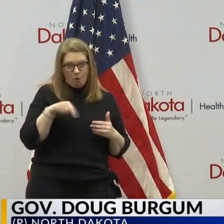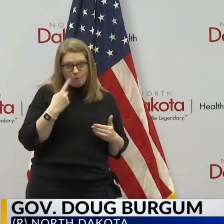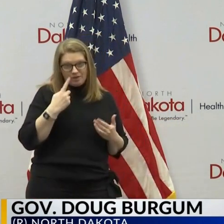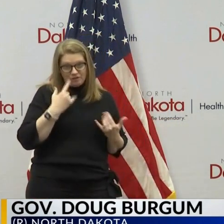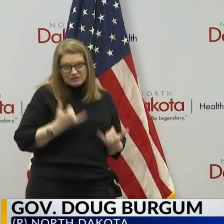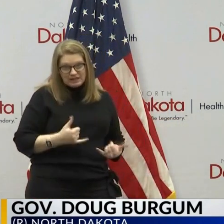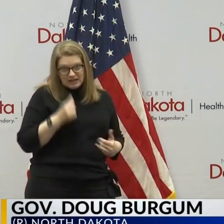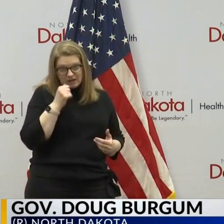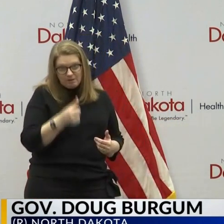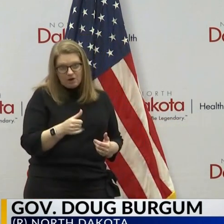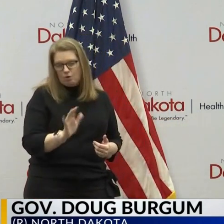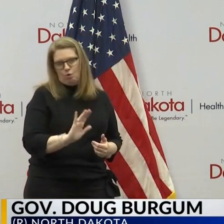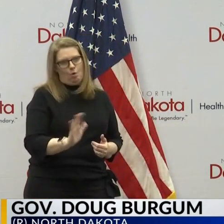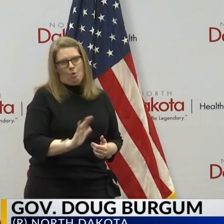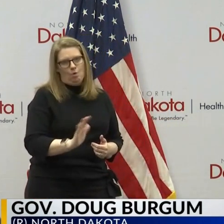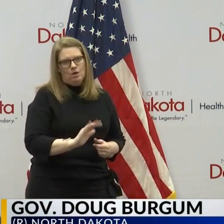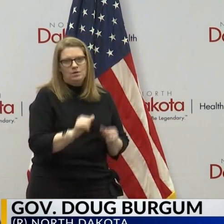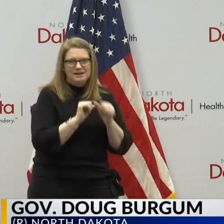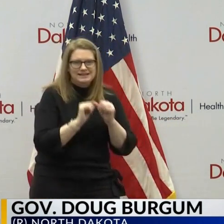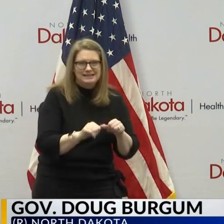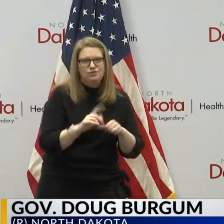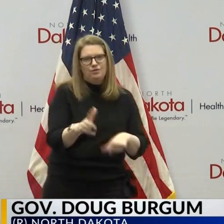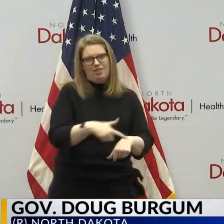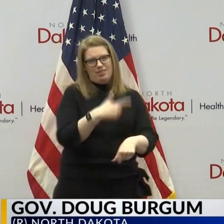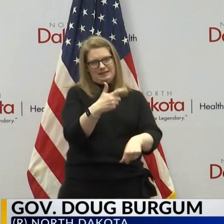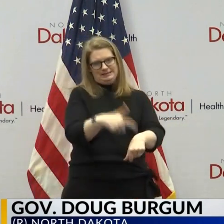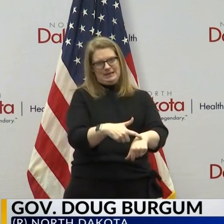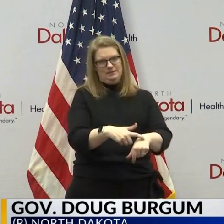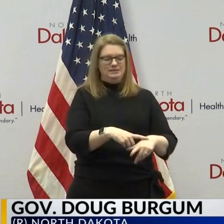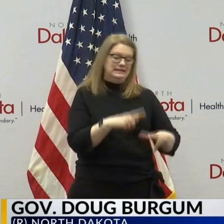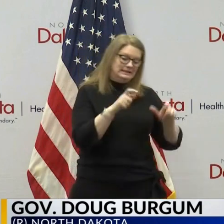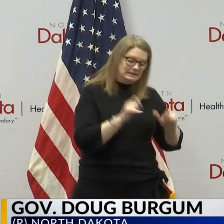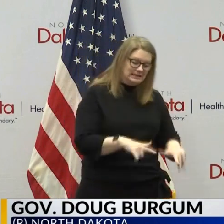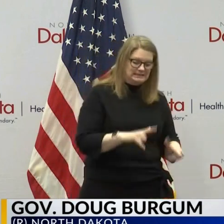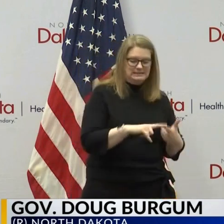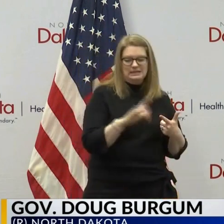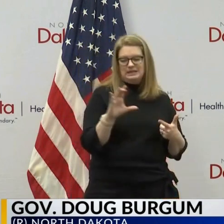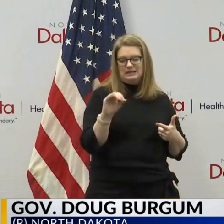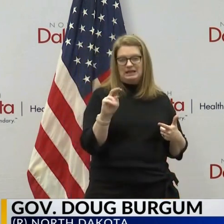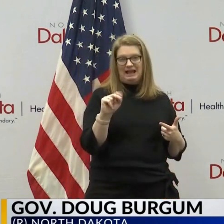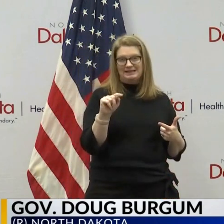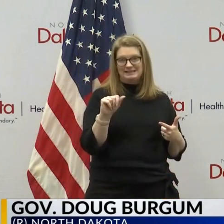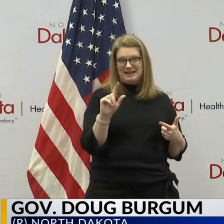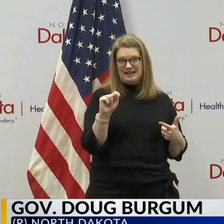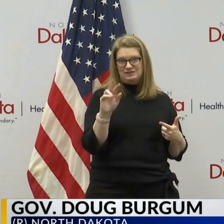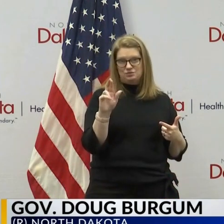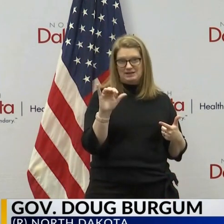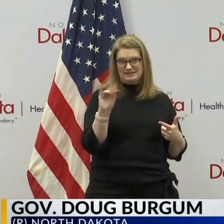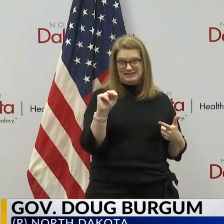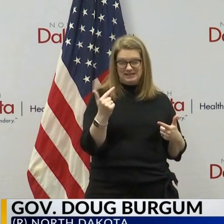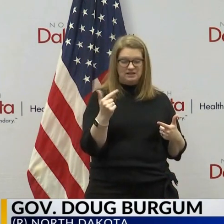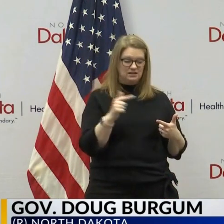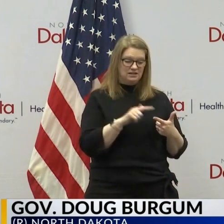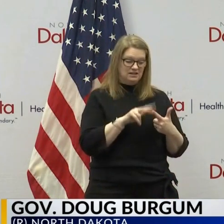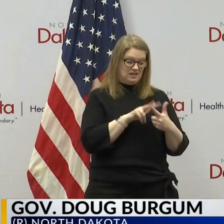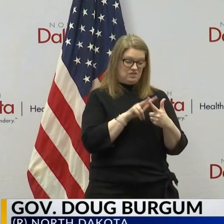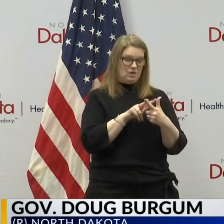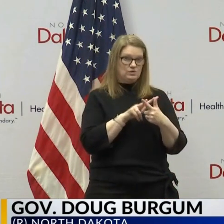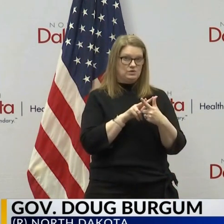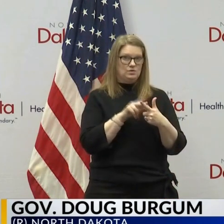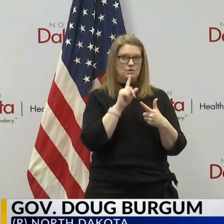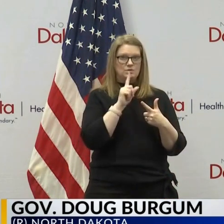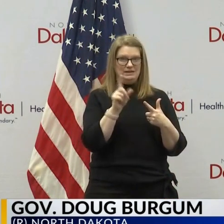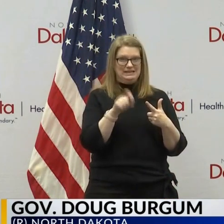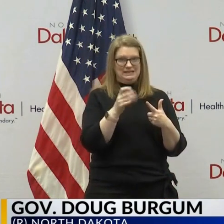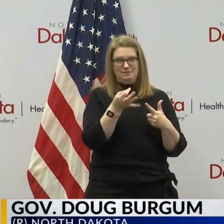we're going to have to build and have for a long time. So as I said, testing, contact tracing are going to be part of our way of life, and we have to get really, really good at